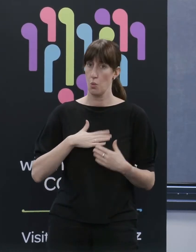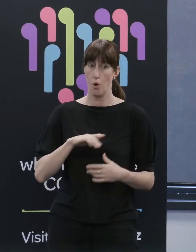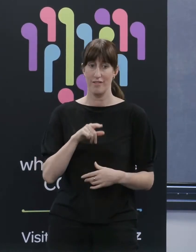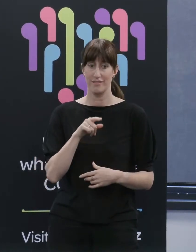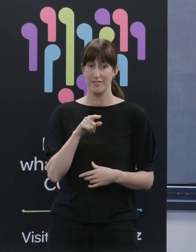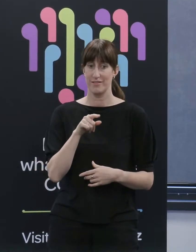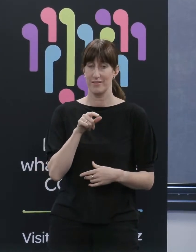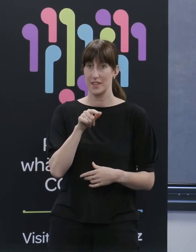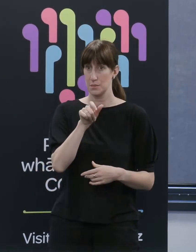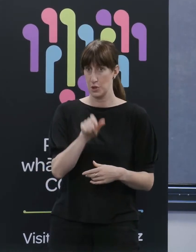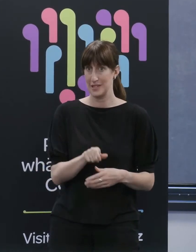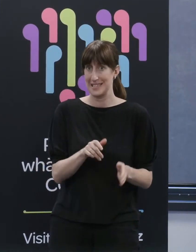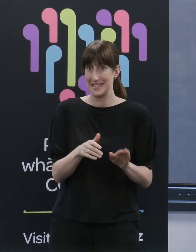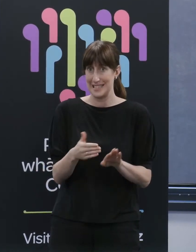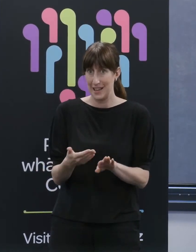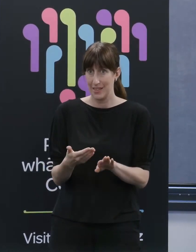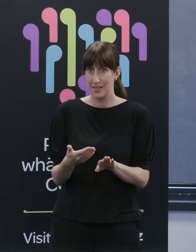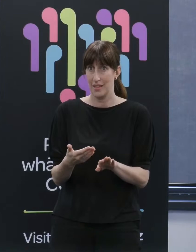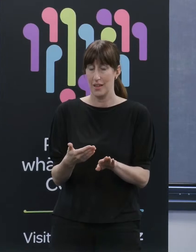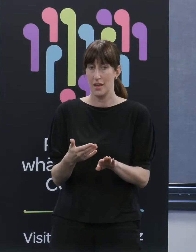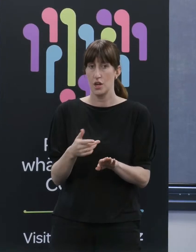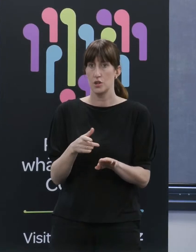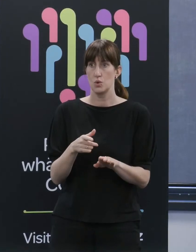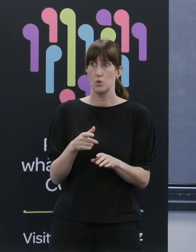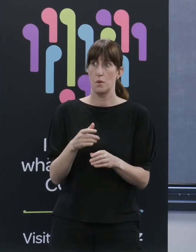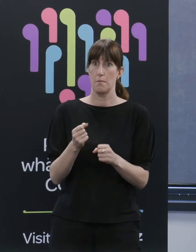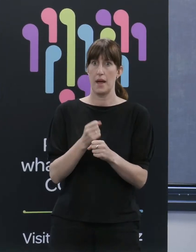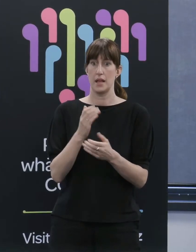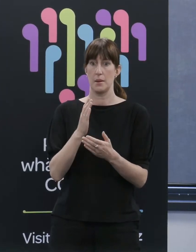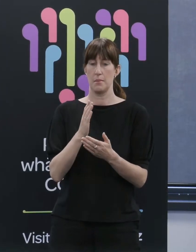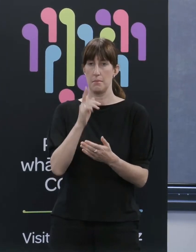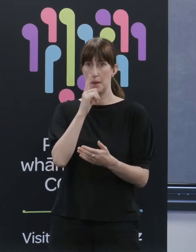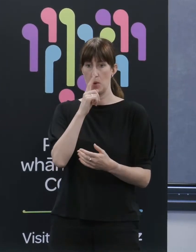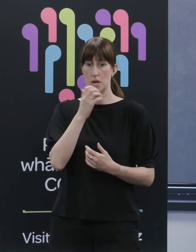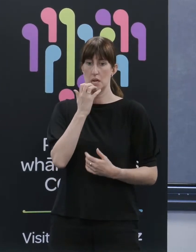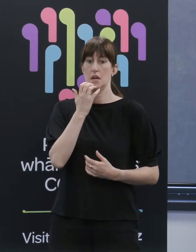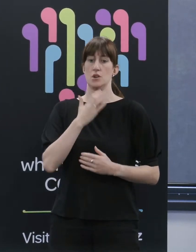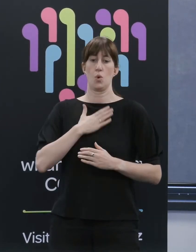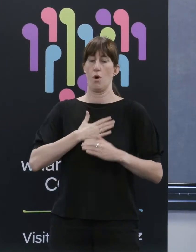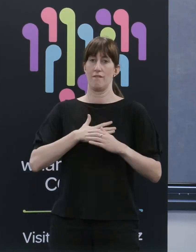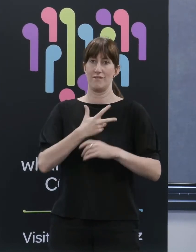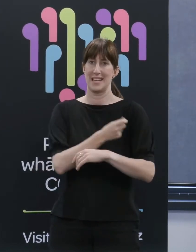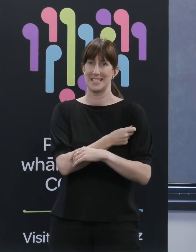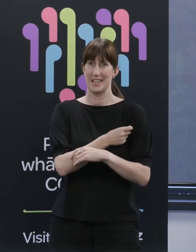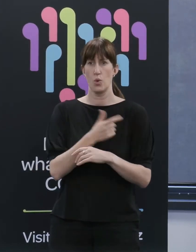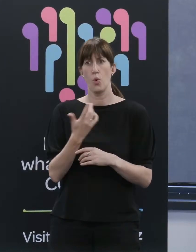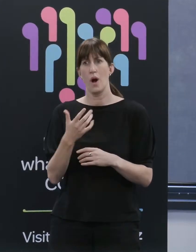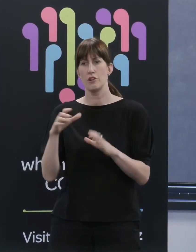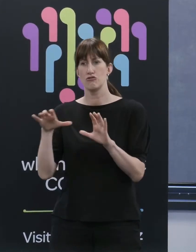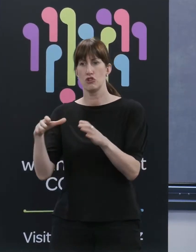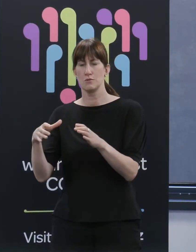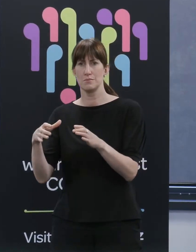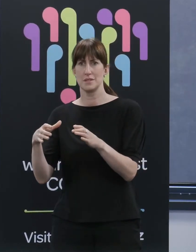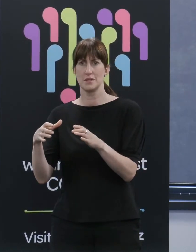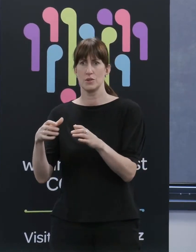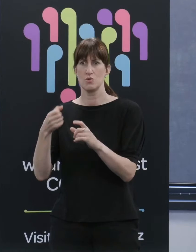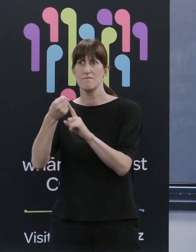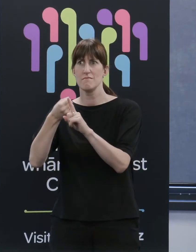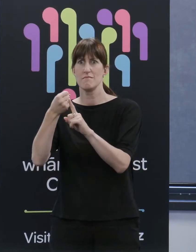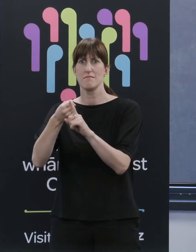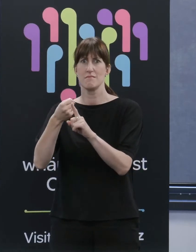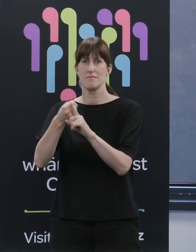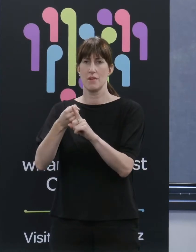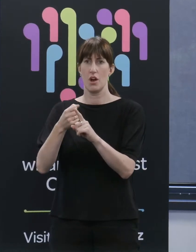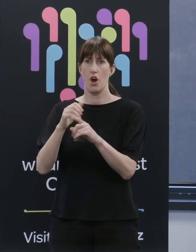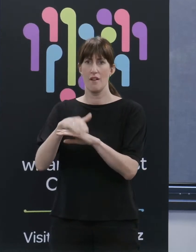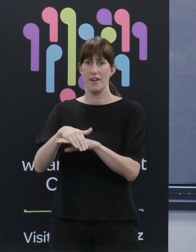in any way put people off from being vaccinated or to be used by groups to try and undermine vaccination efforts in New